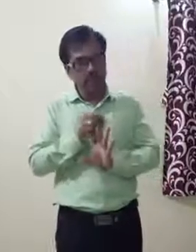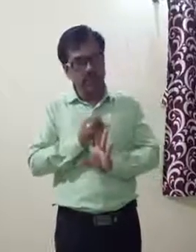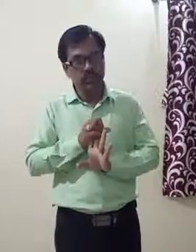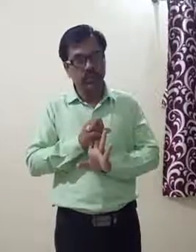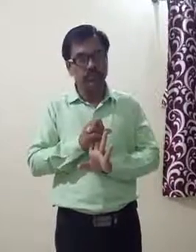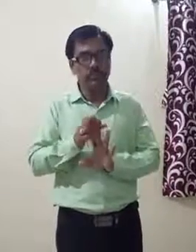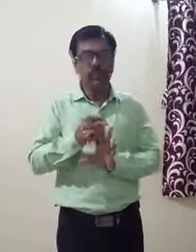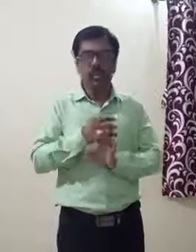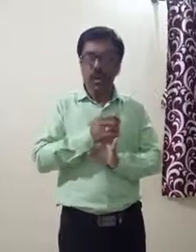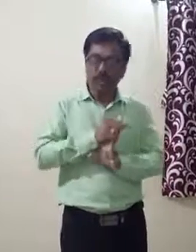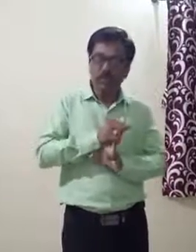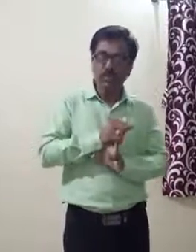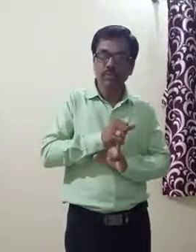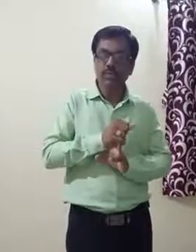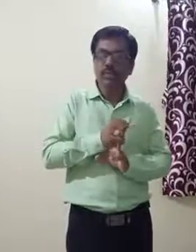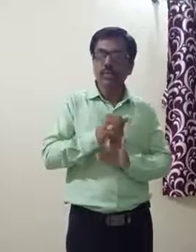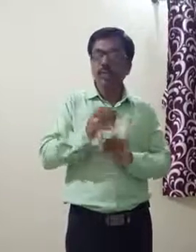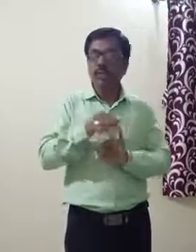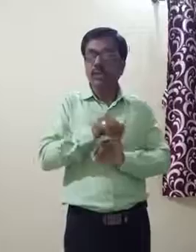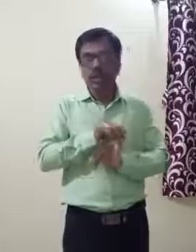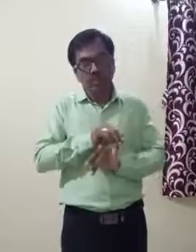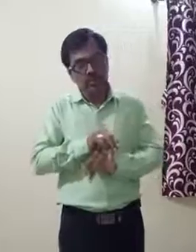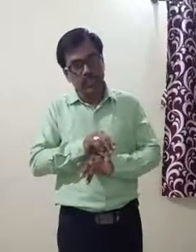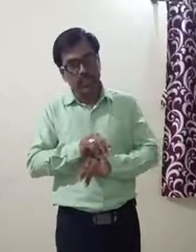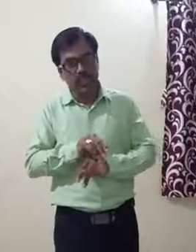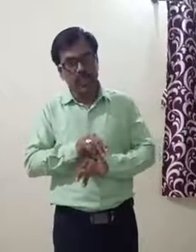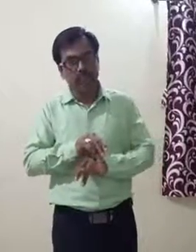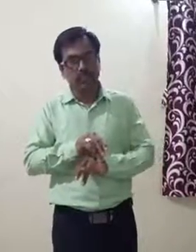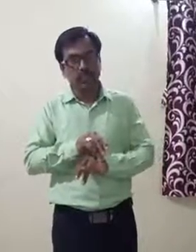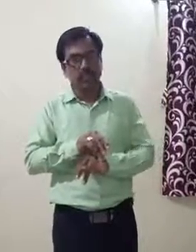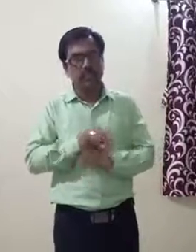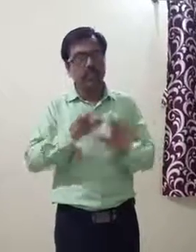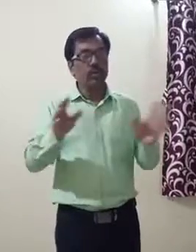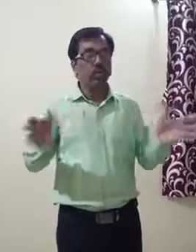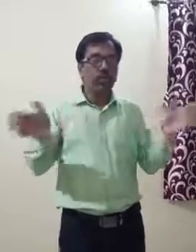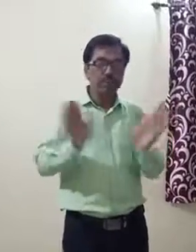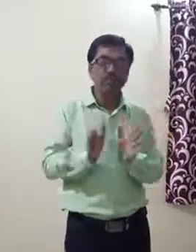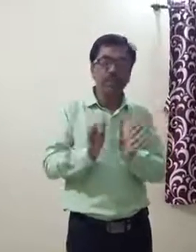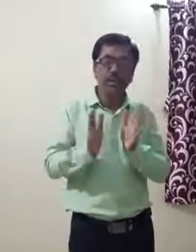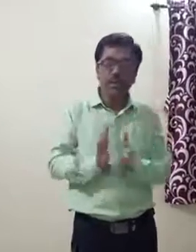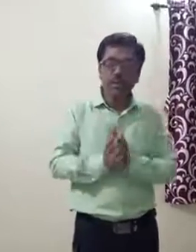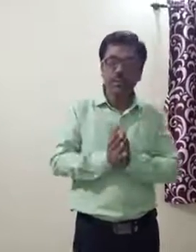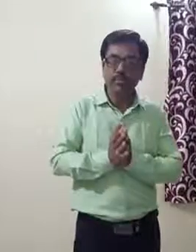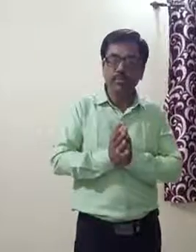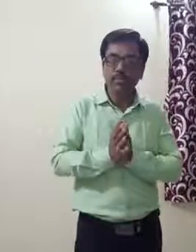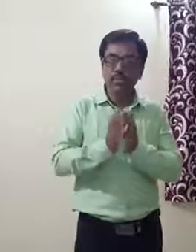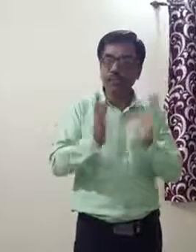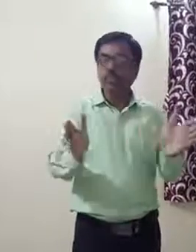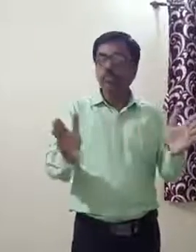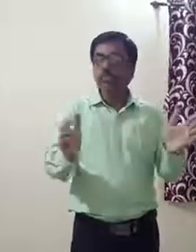peasants, artisans, and all the businessmen, these all people enjoyed this newfound freedom.